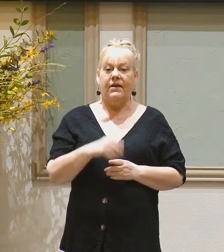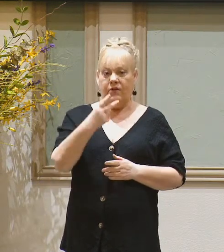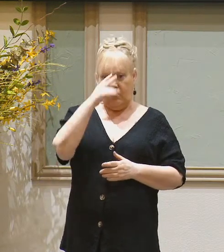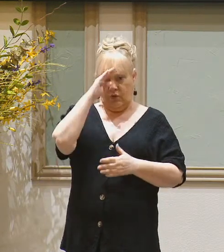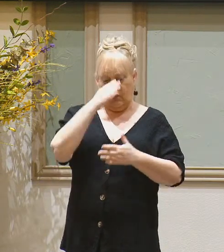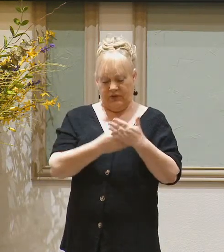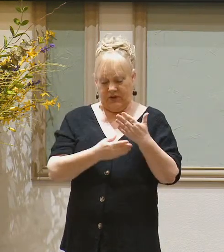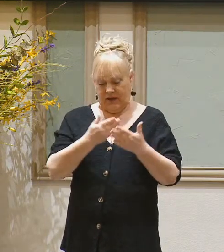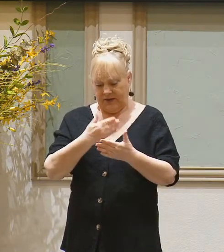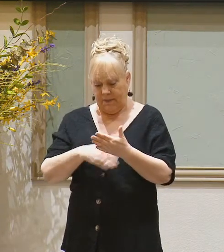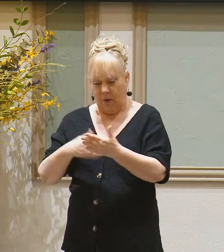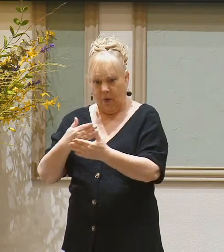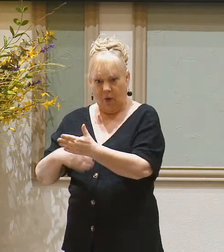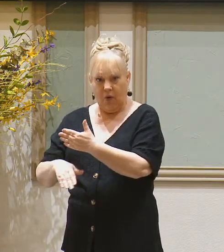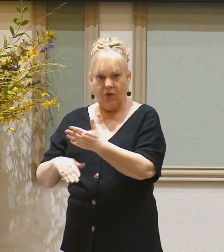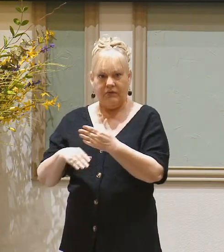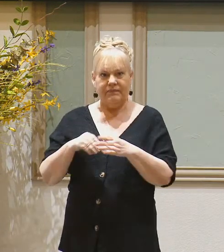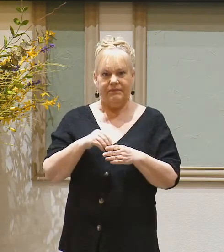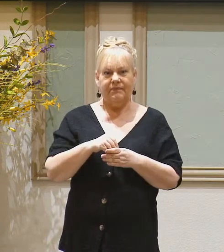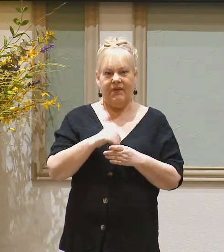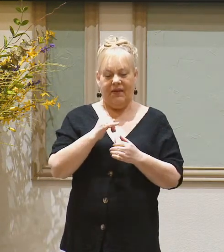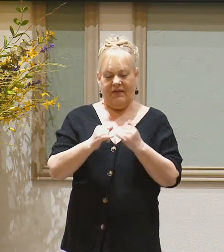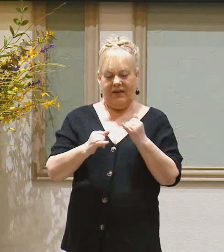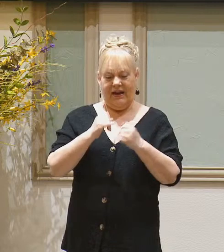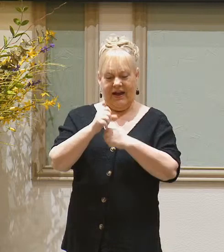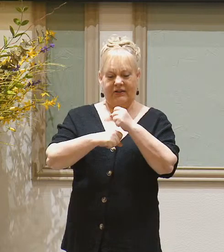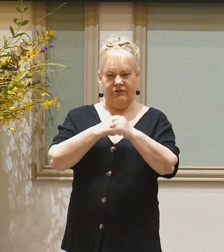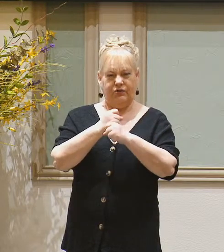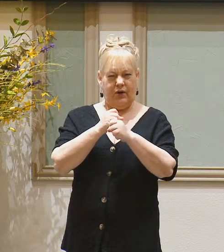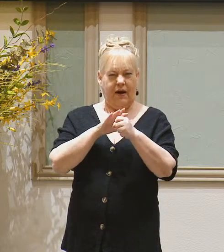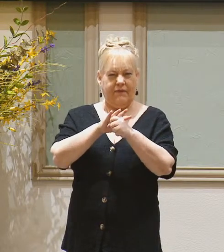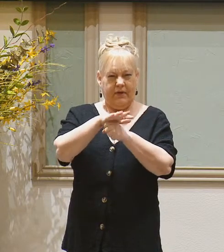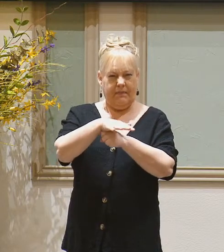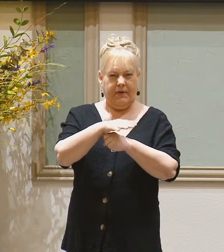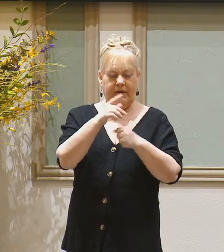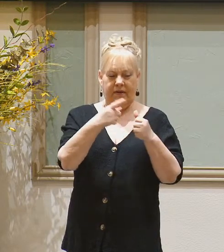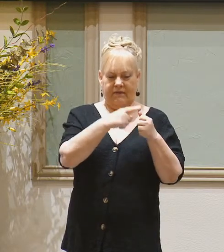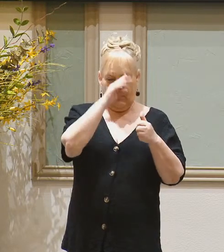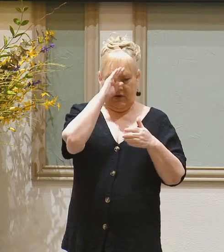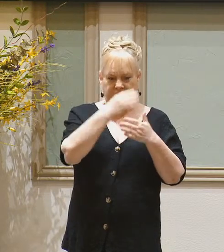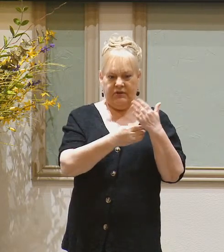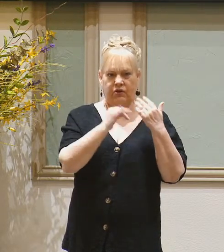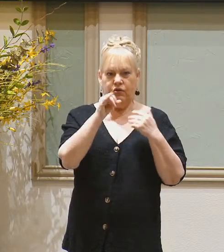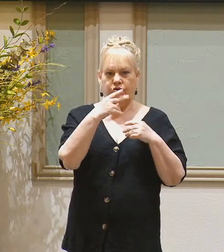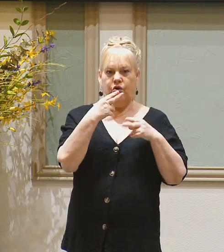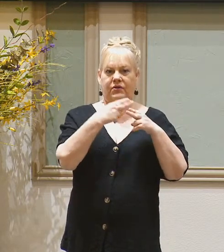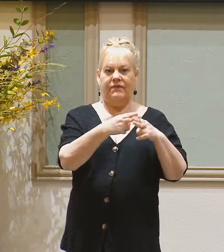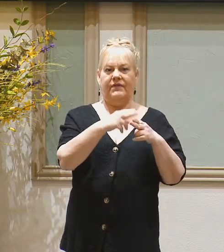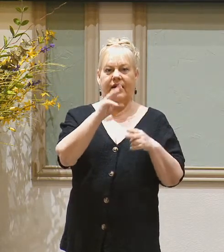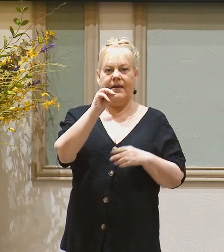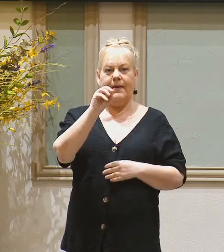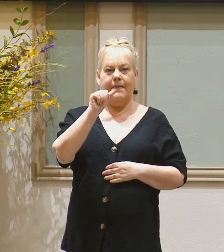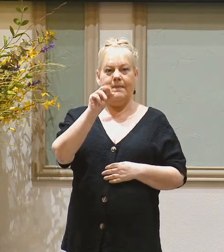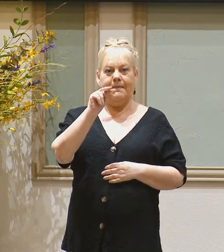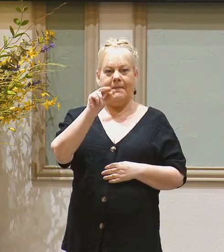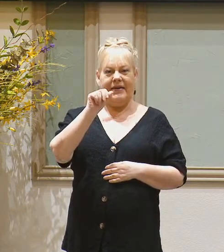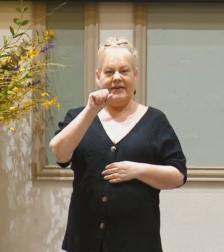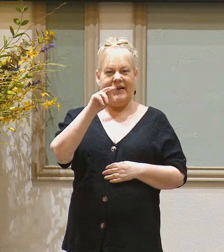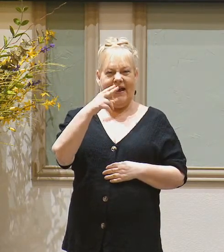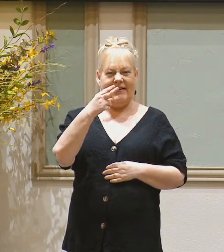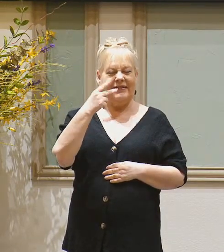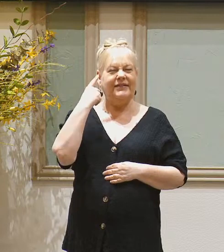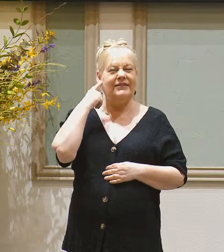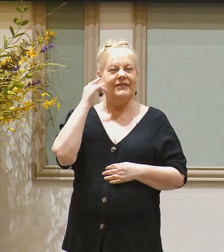are born to Joseph and his wife in the last year of the plenty. The first son Joseph names Manasseh, which